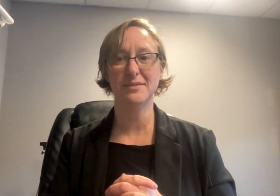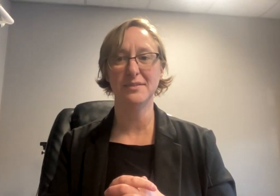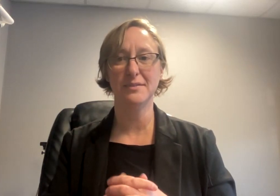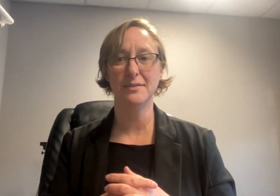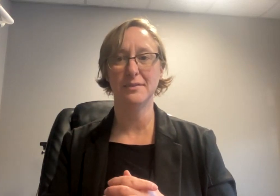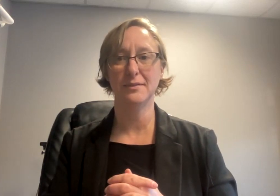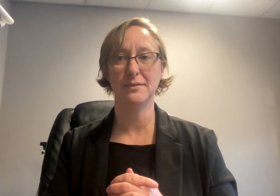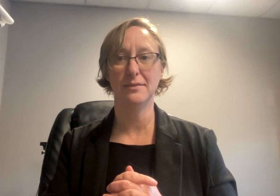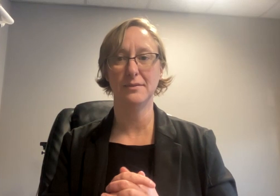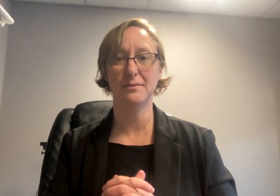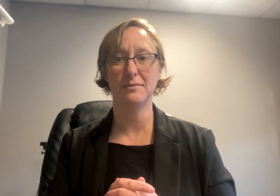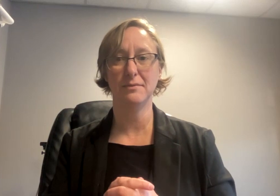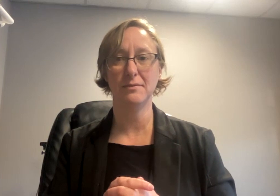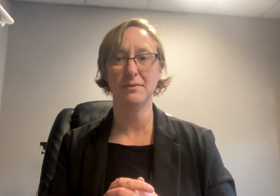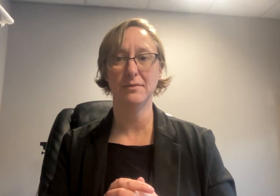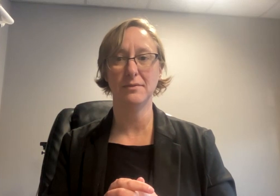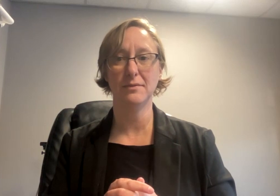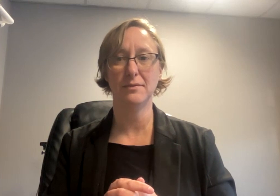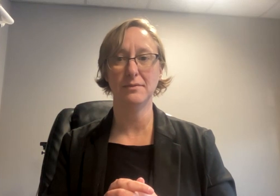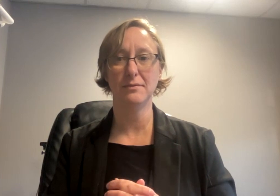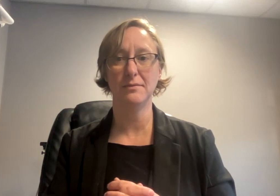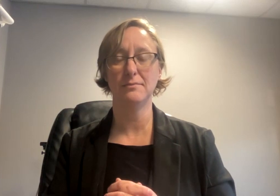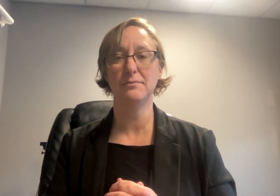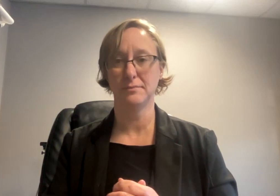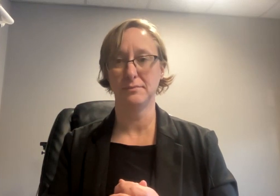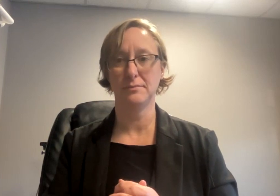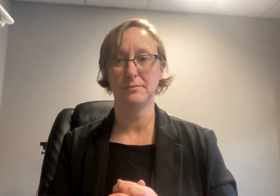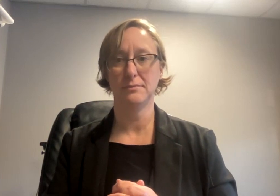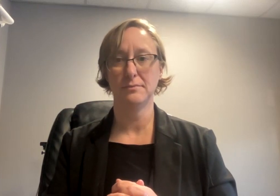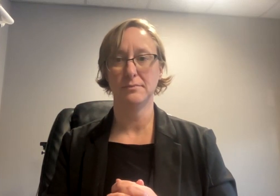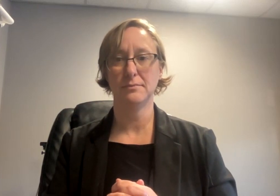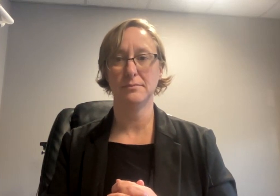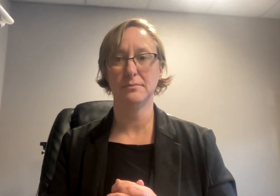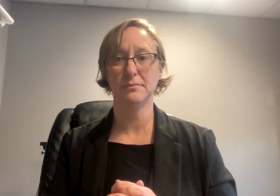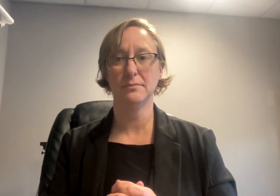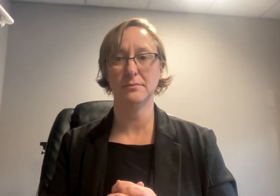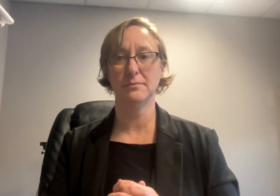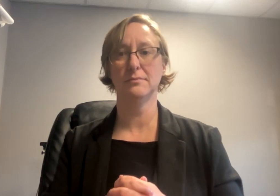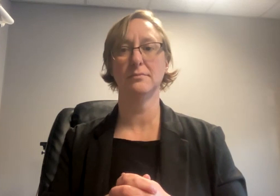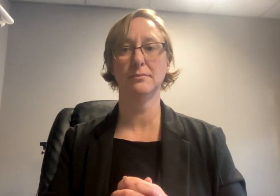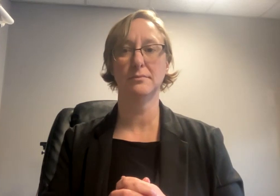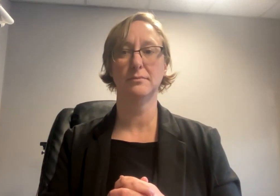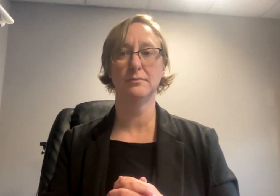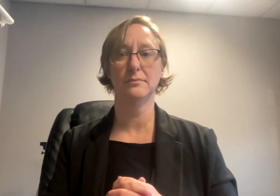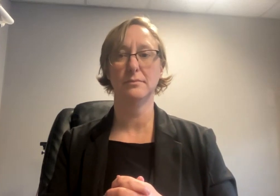I used a different system previously. I'm a researcher.